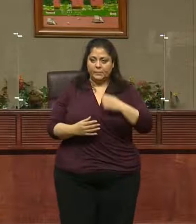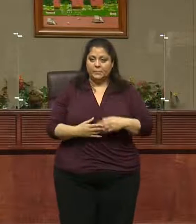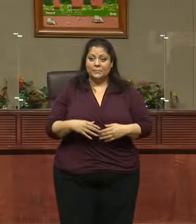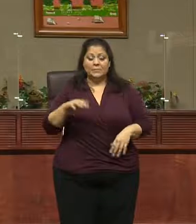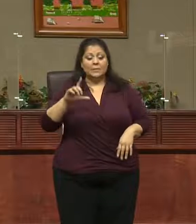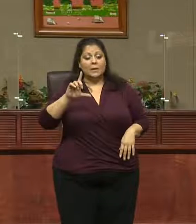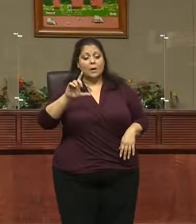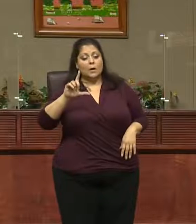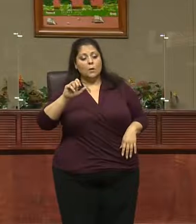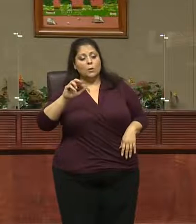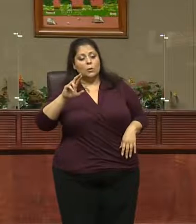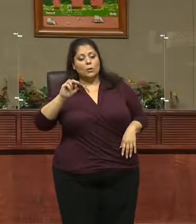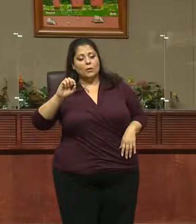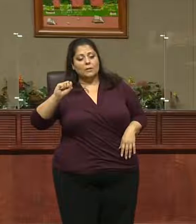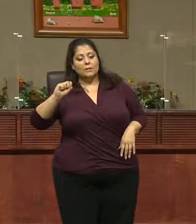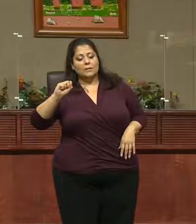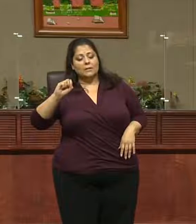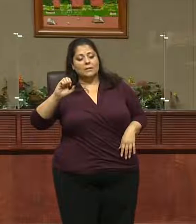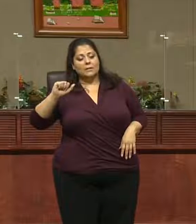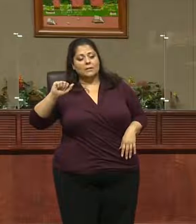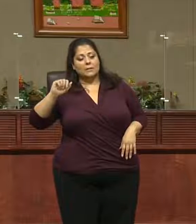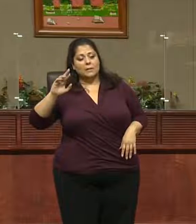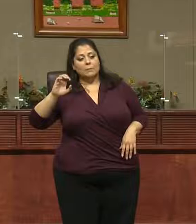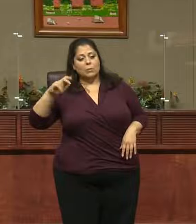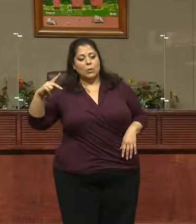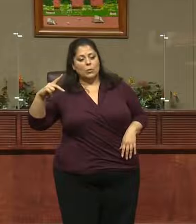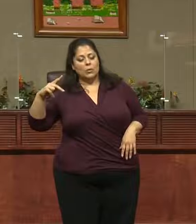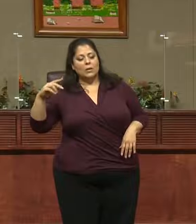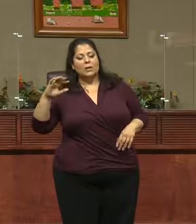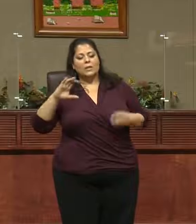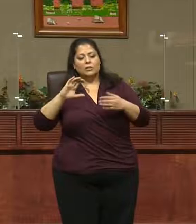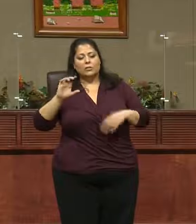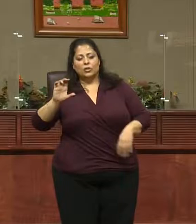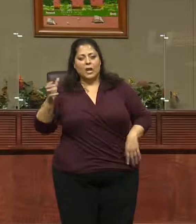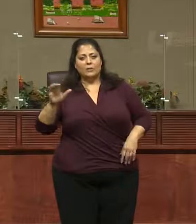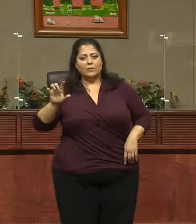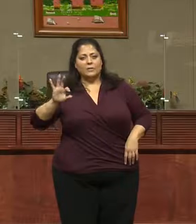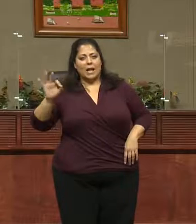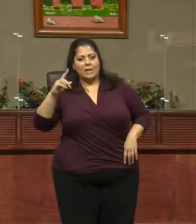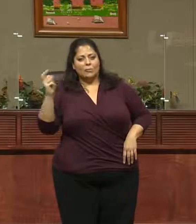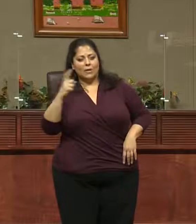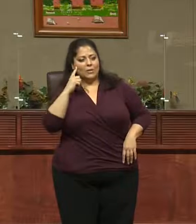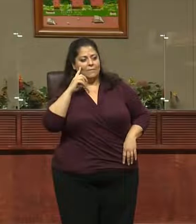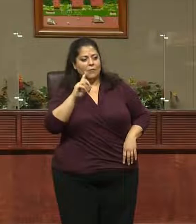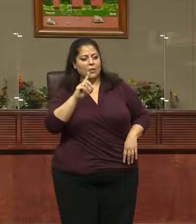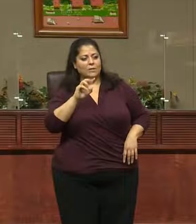Lauren Seabrook, Channel 9. My question's for Dr. Pino. Yeah. Sorry, Mayor.